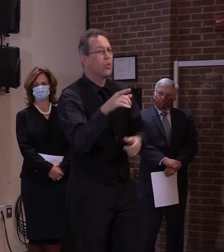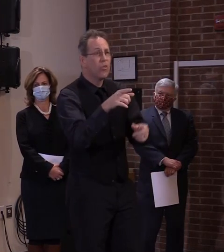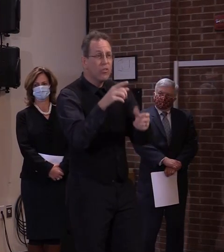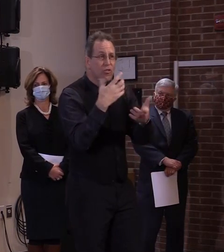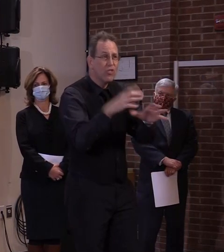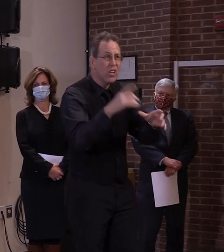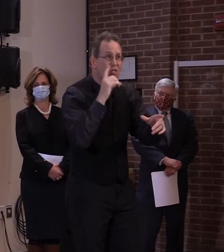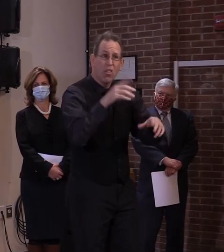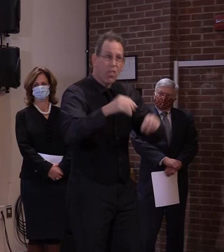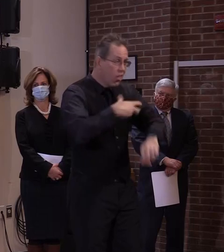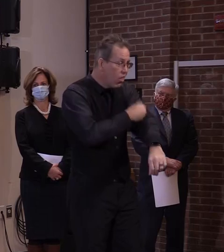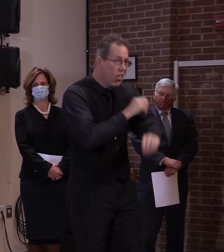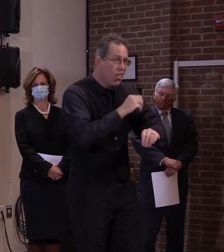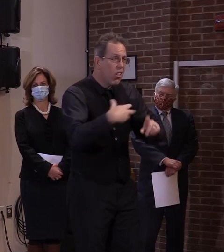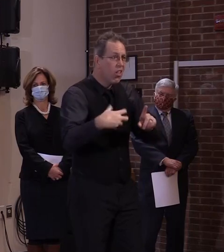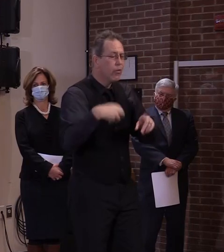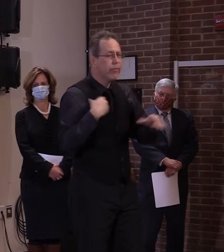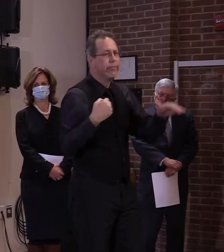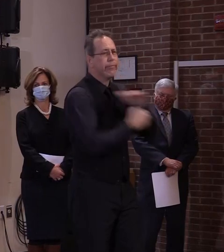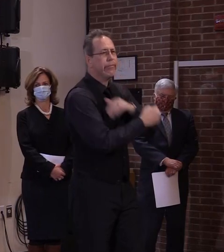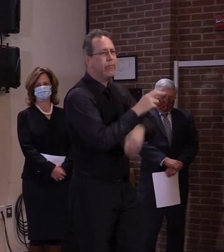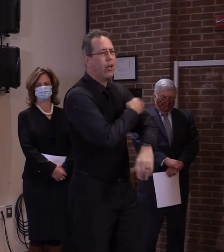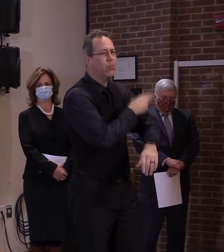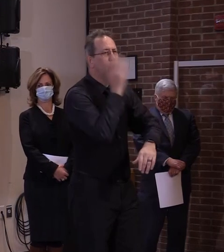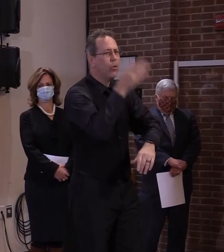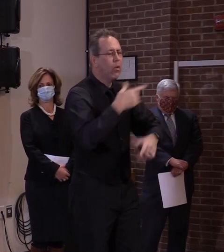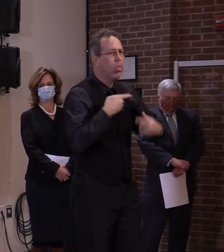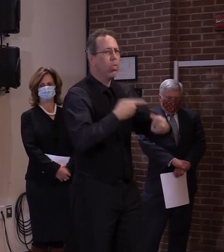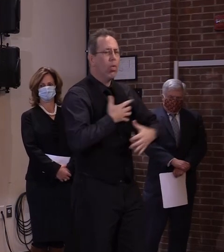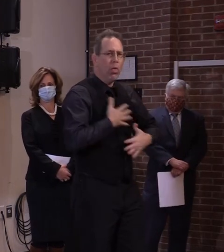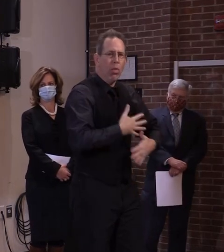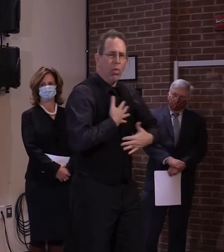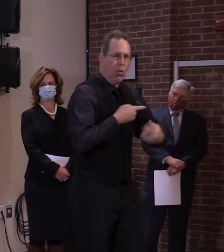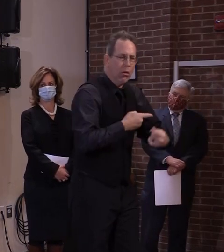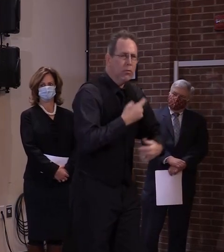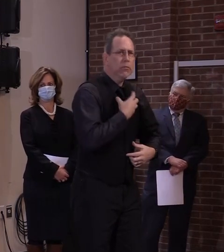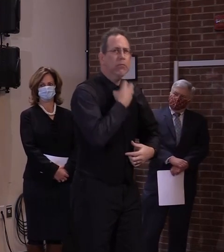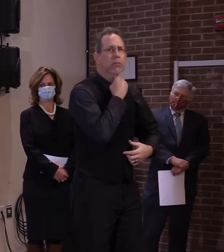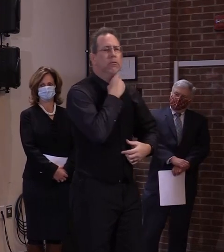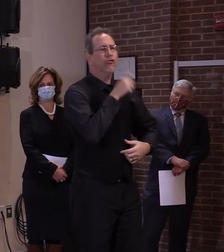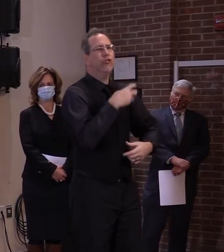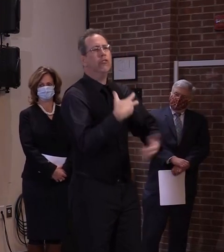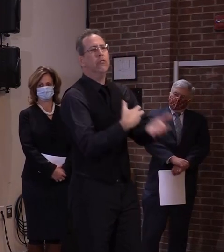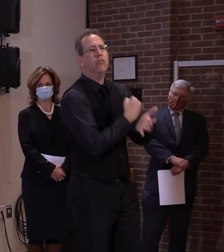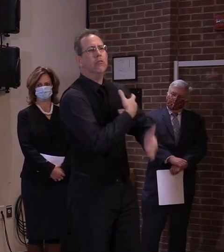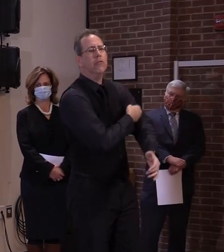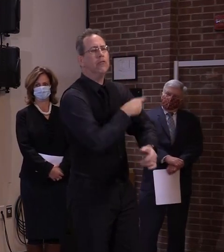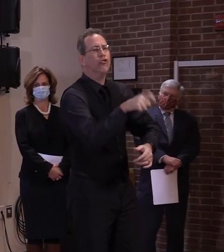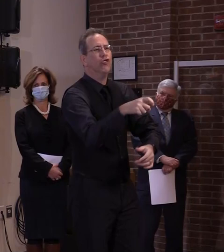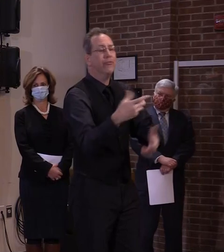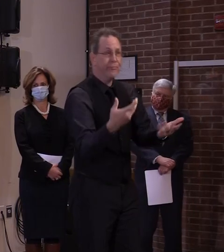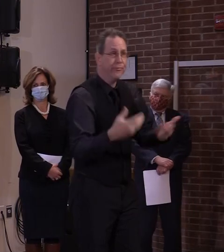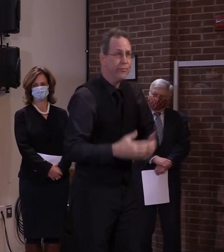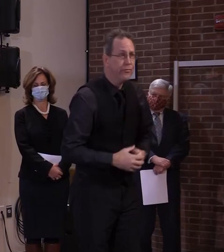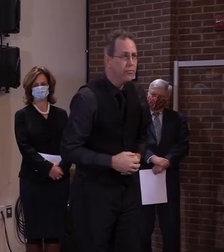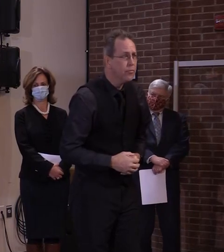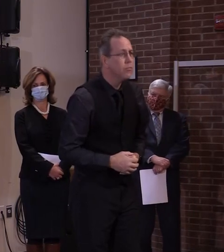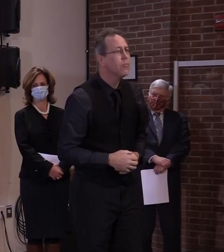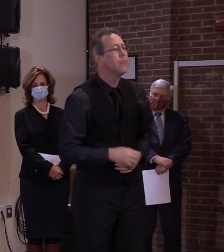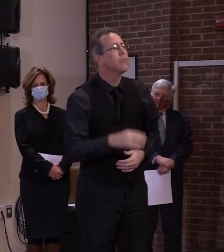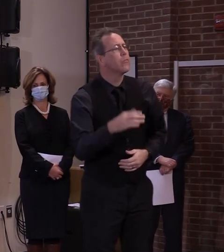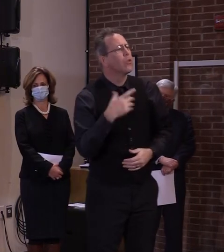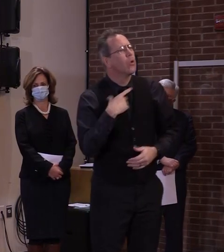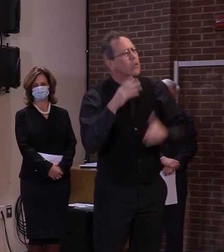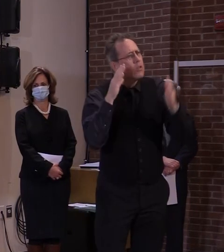protecting our healthcare system has been our focus. So the metric we continue to watch is our hospitalization